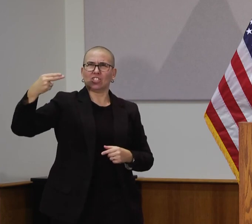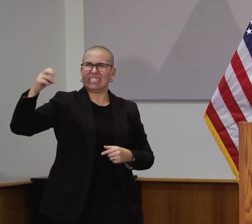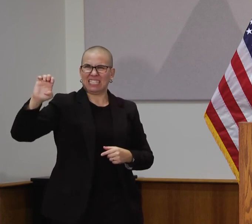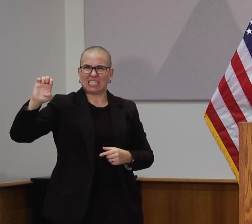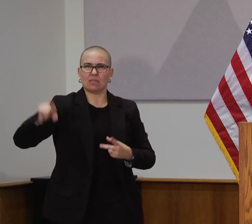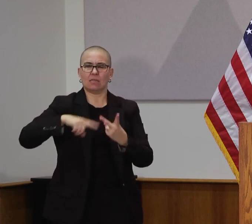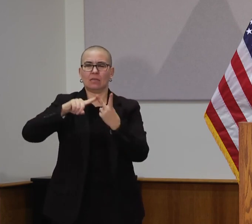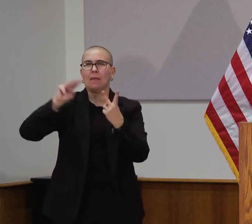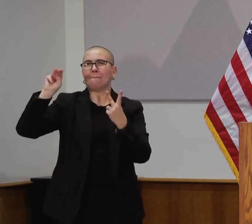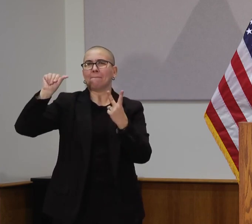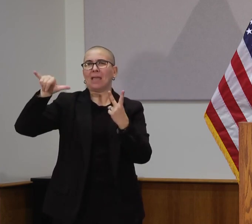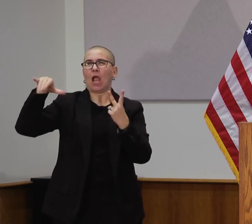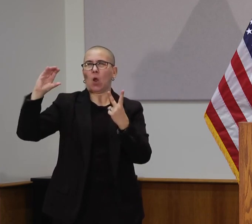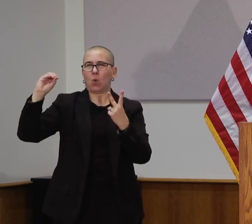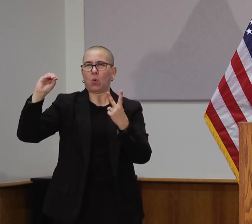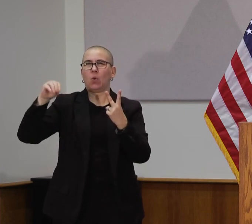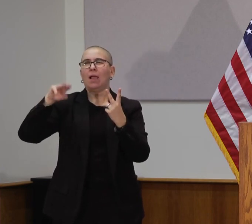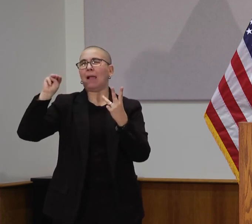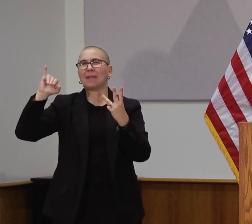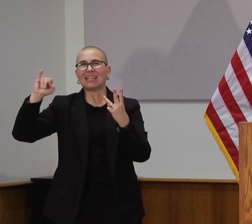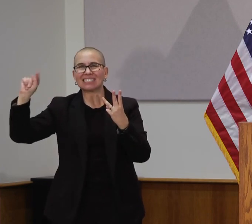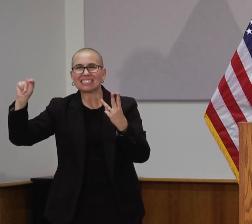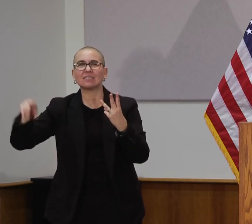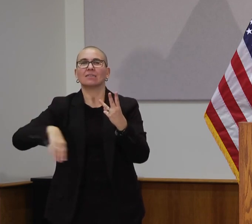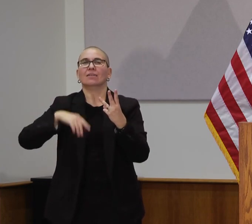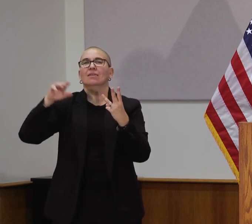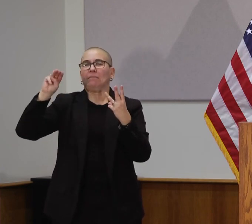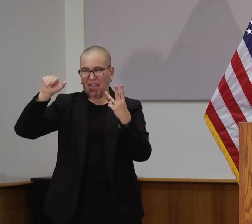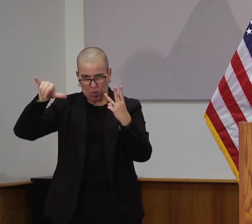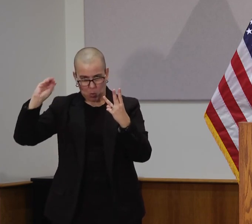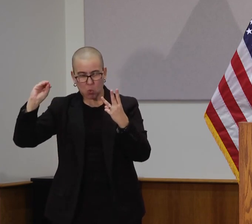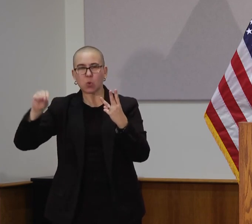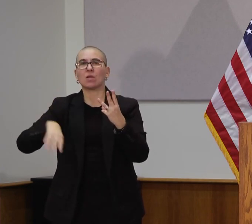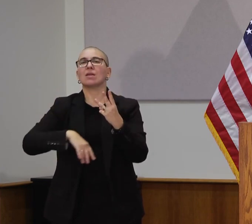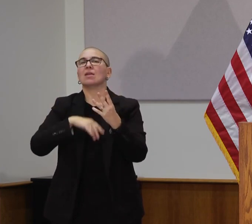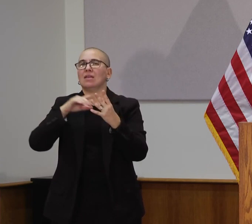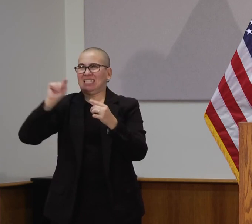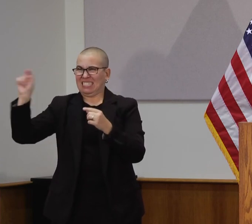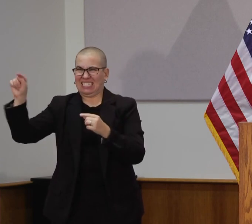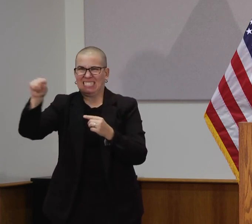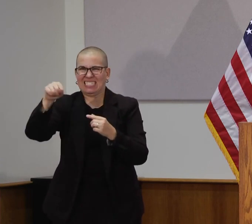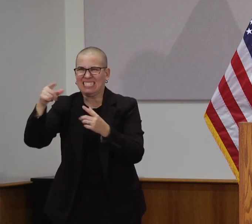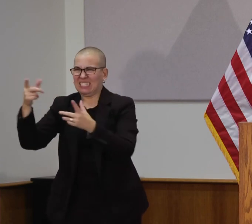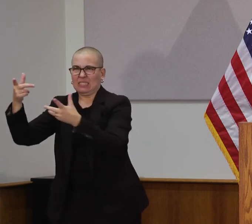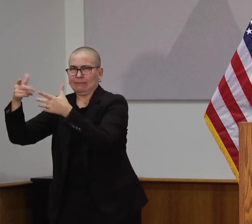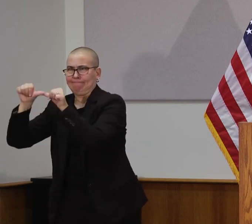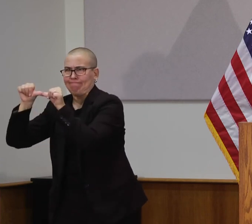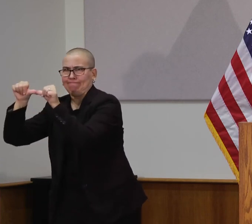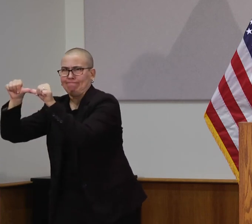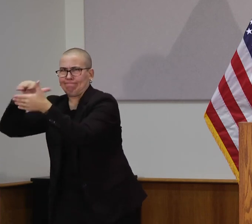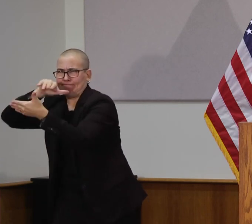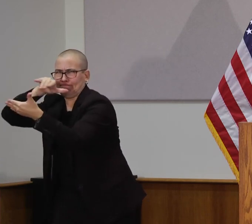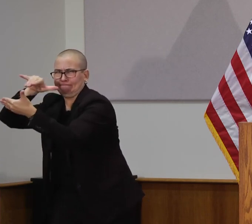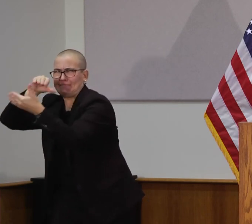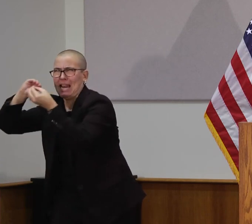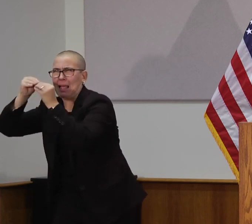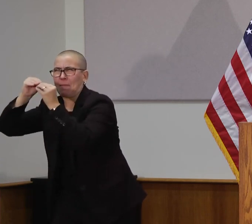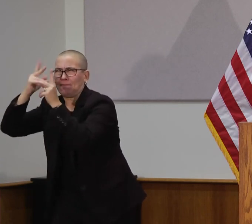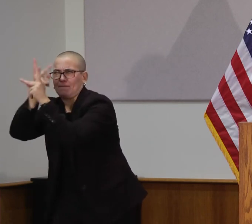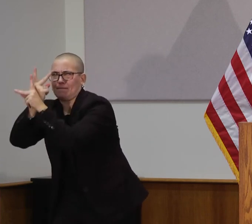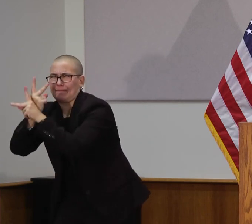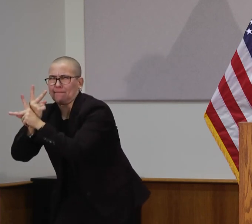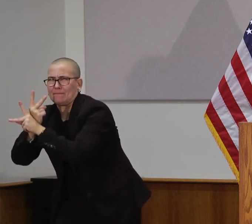Health data and Mayo Clinic, where are they seeing this? Where does this go? And where do we get the biggest bang for the buck in